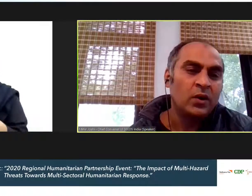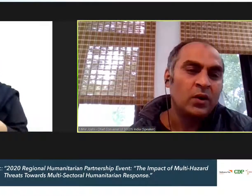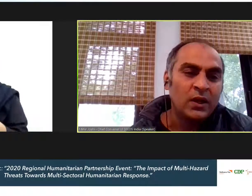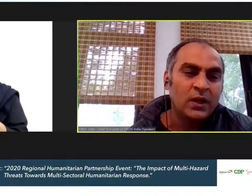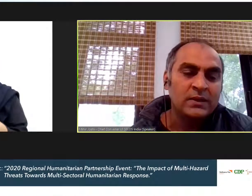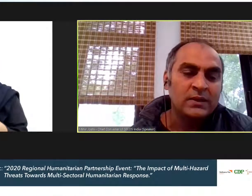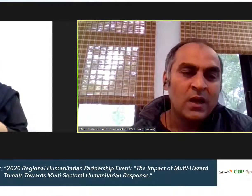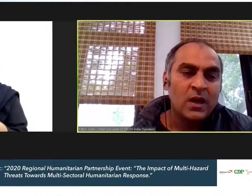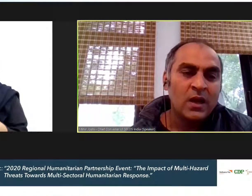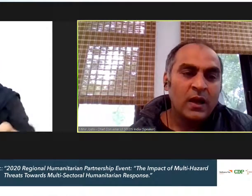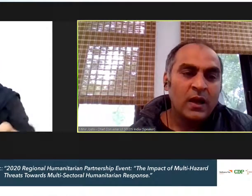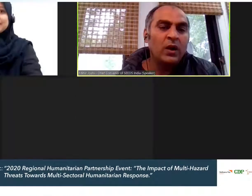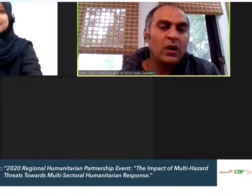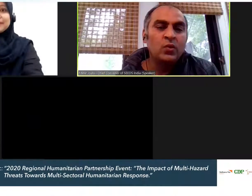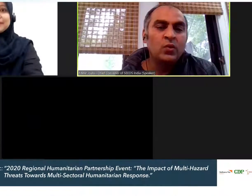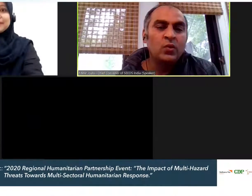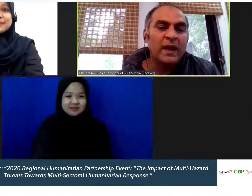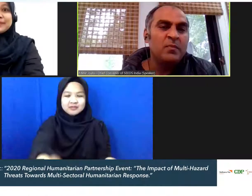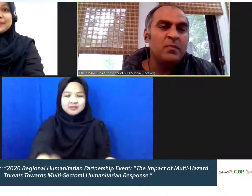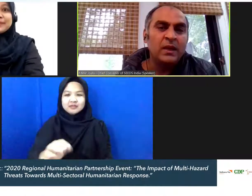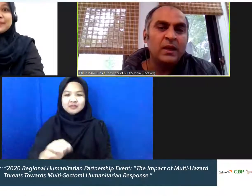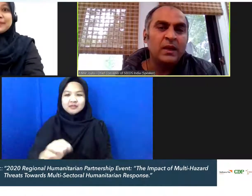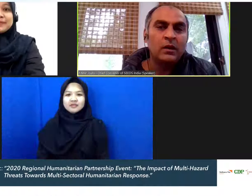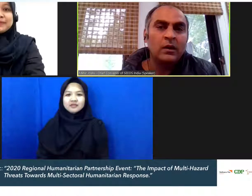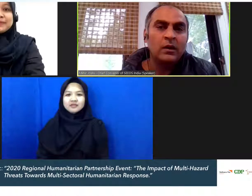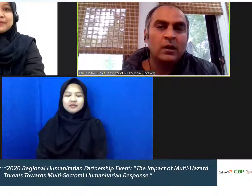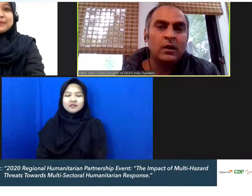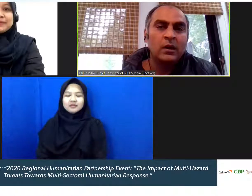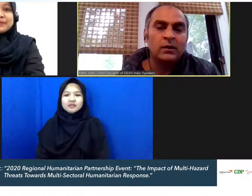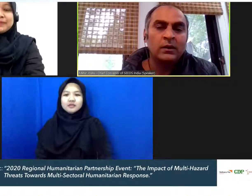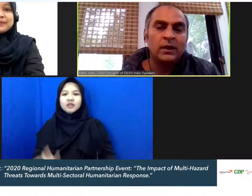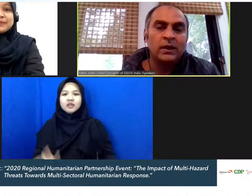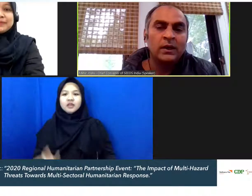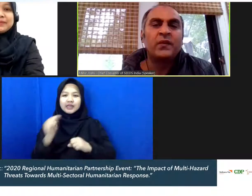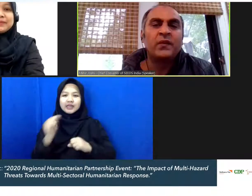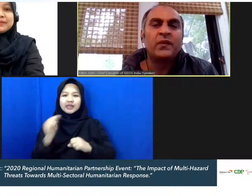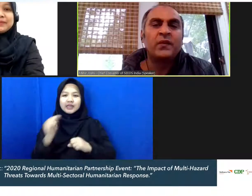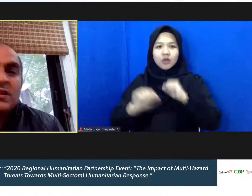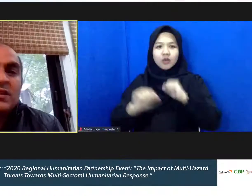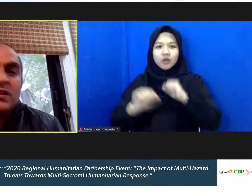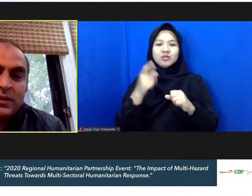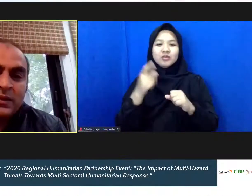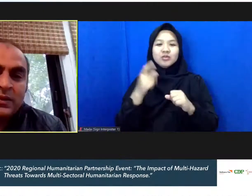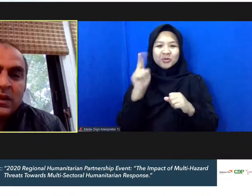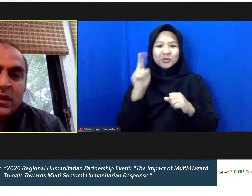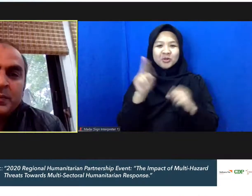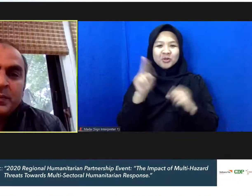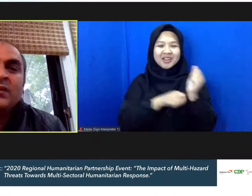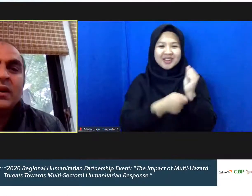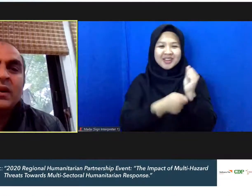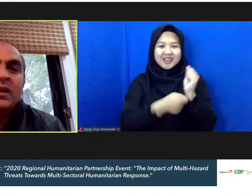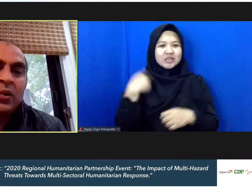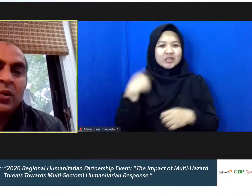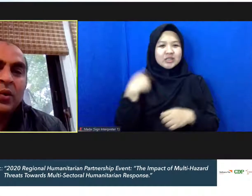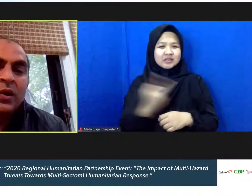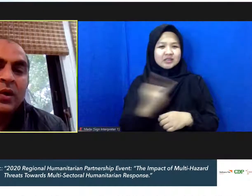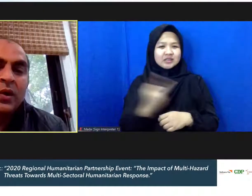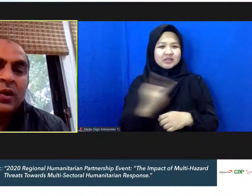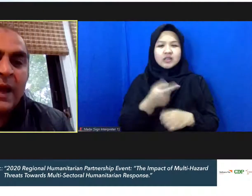or 2 degrees, like what do that mean in terms of our response? Frankly speaking, we don't